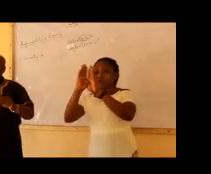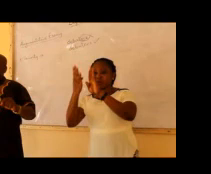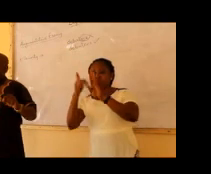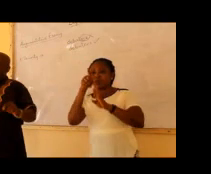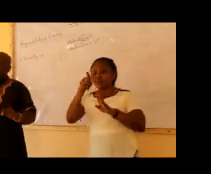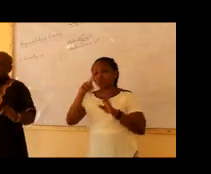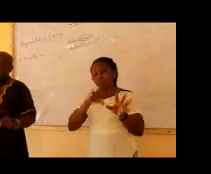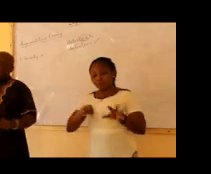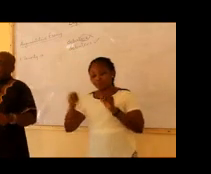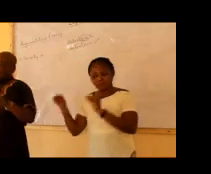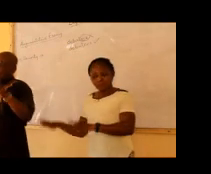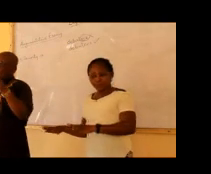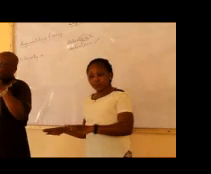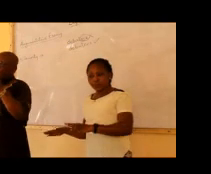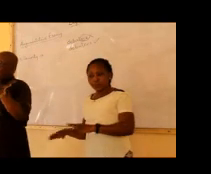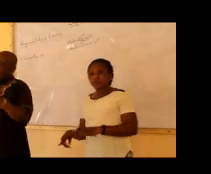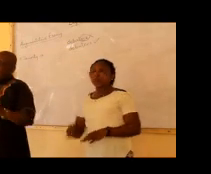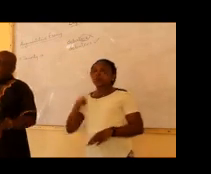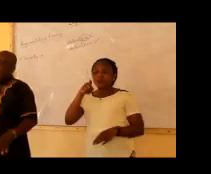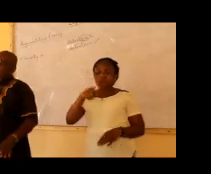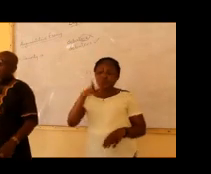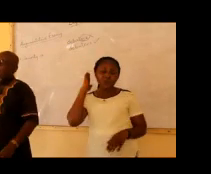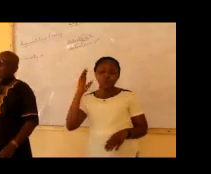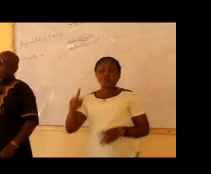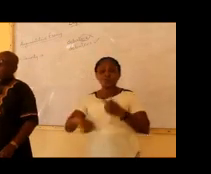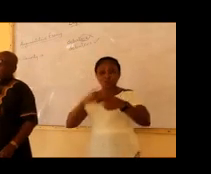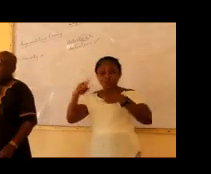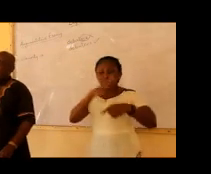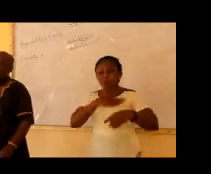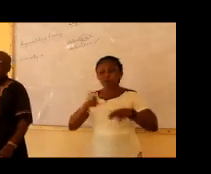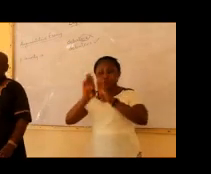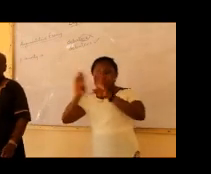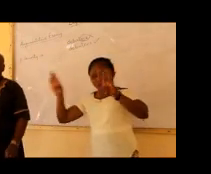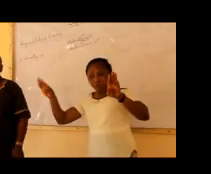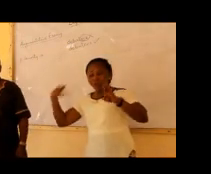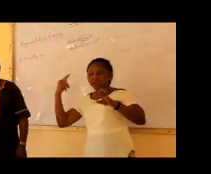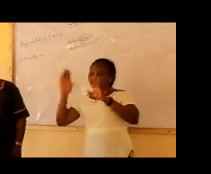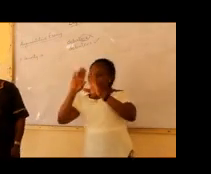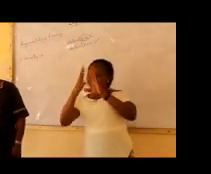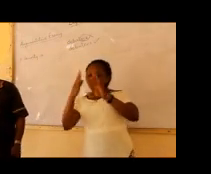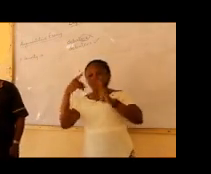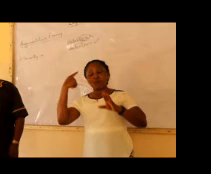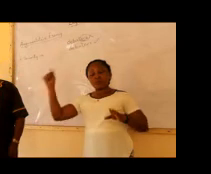you will be the one to go and open the key and the burglary proof for them.